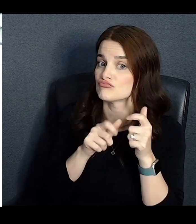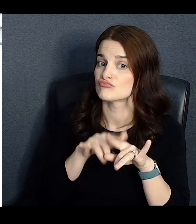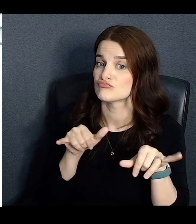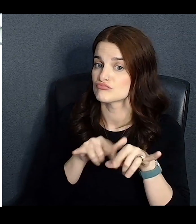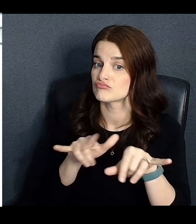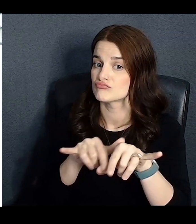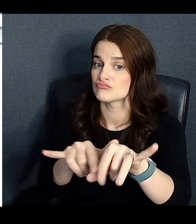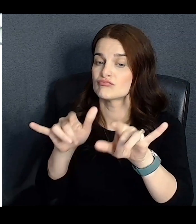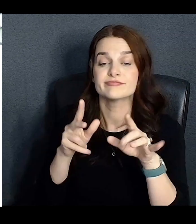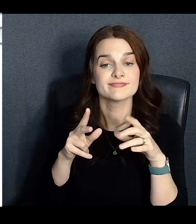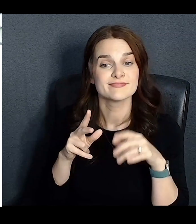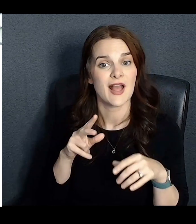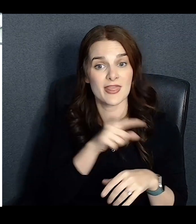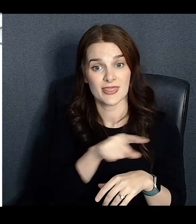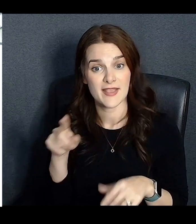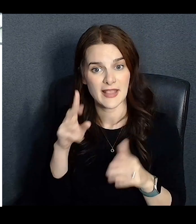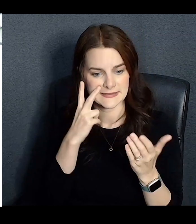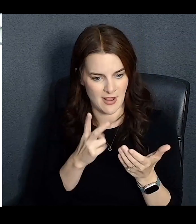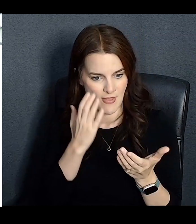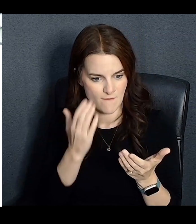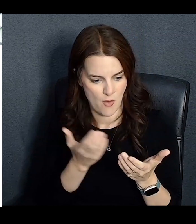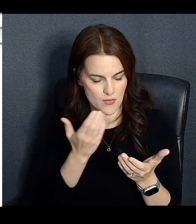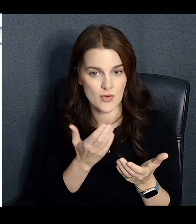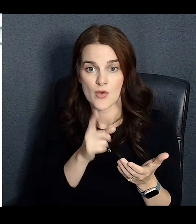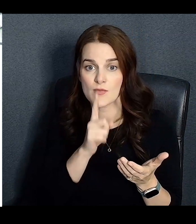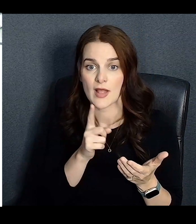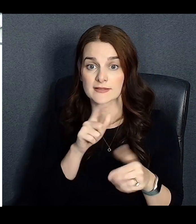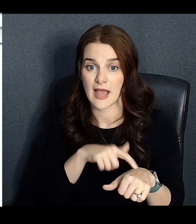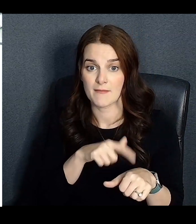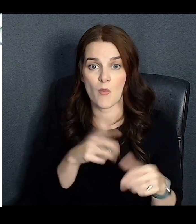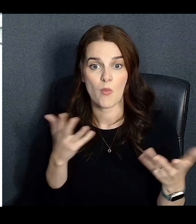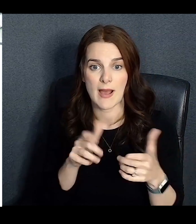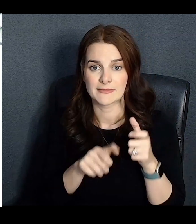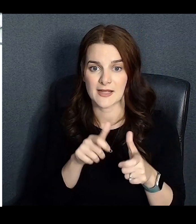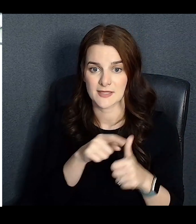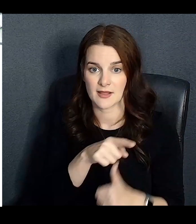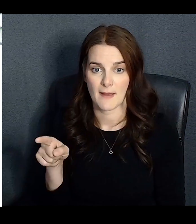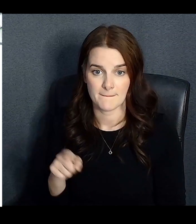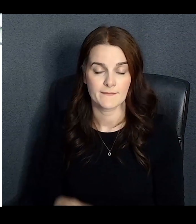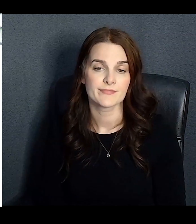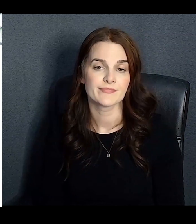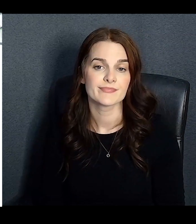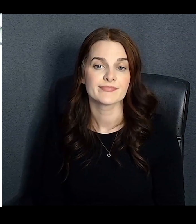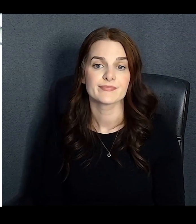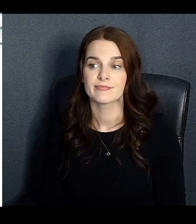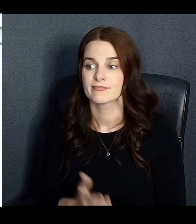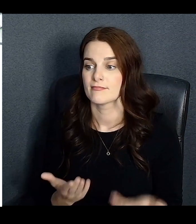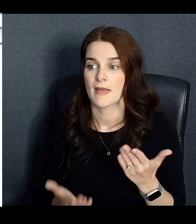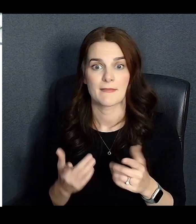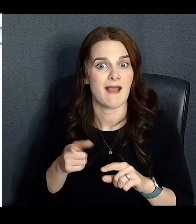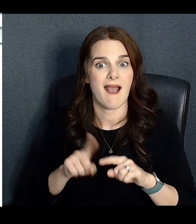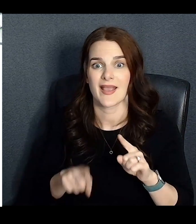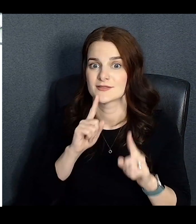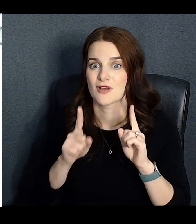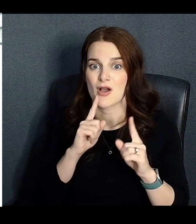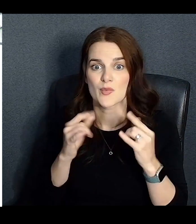someone and be texting them so they can see on their phone in real time what I'm texting them. Maybe I'm not able to talk